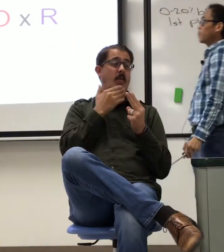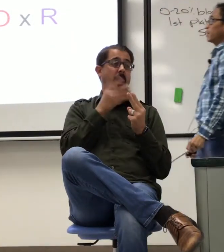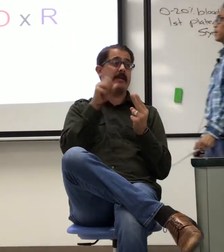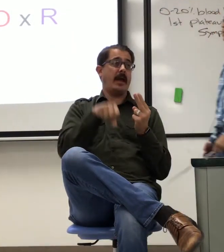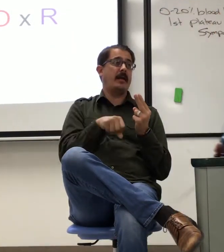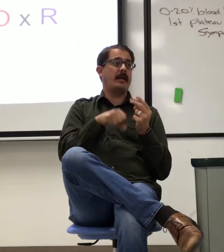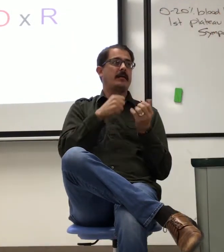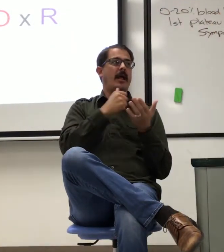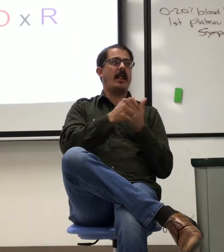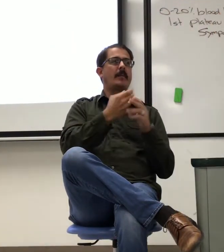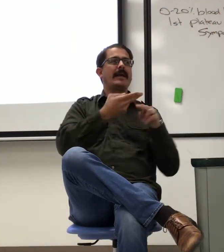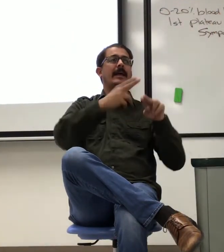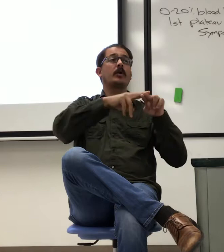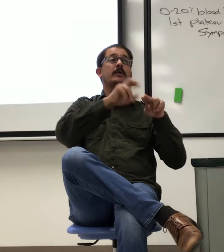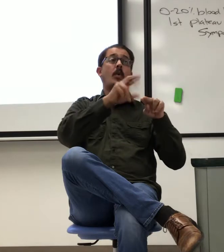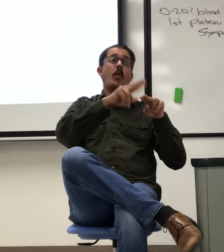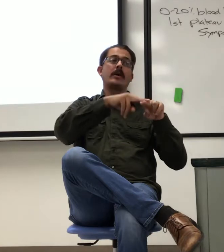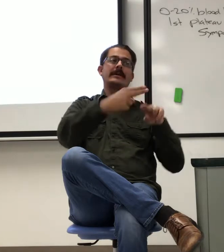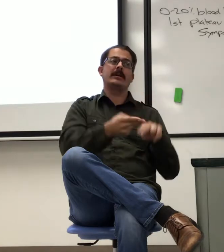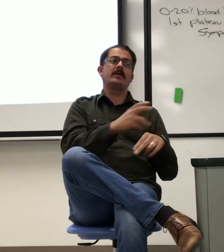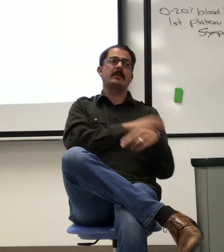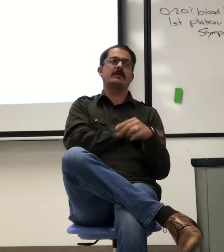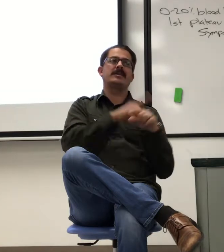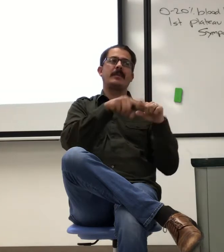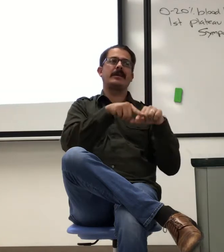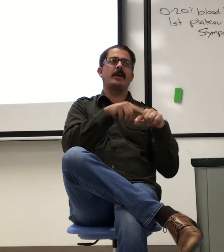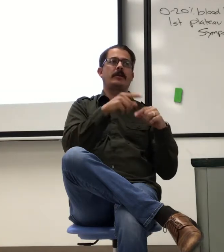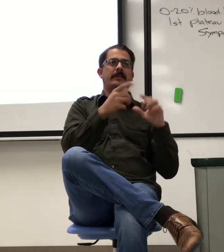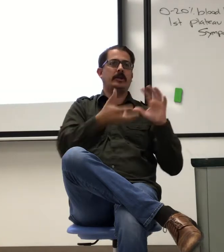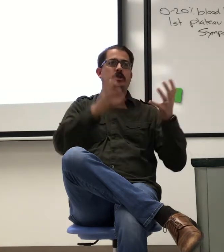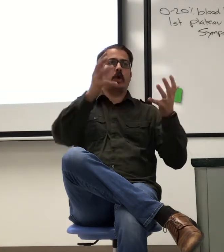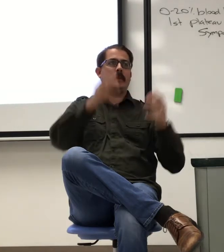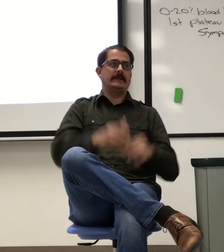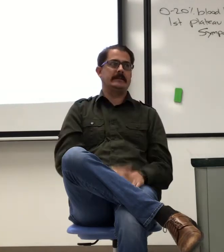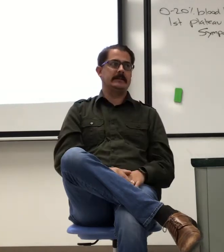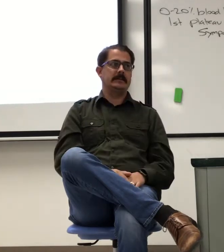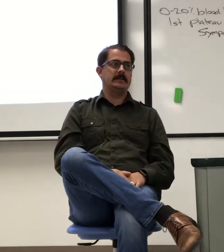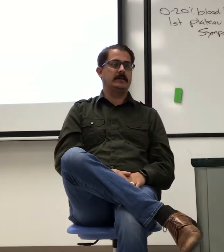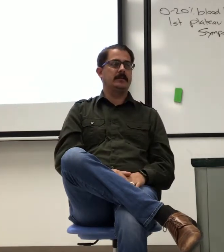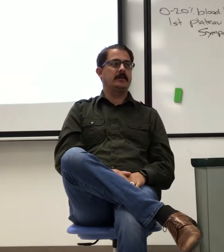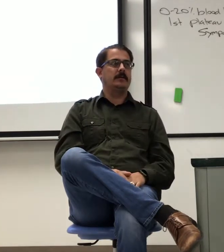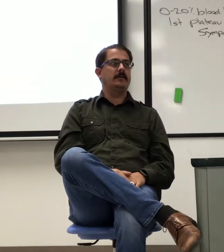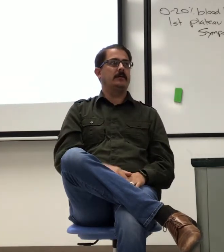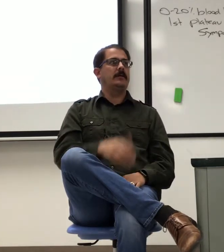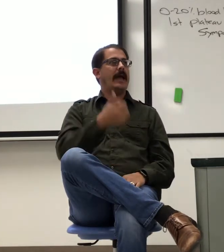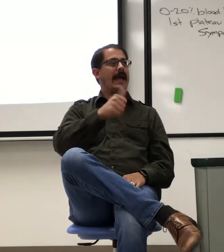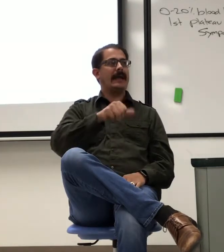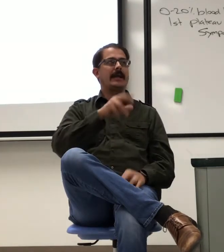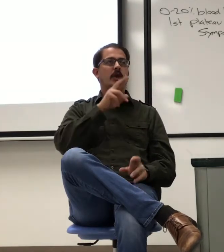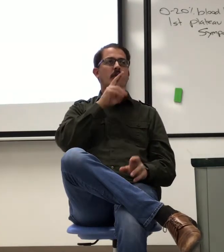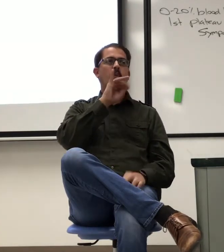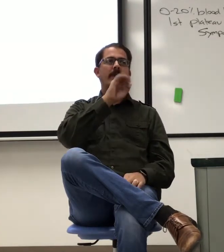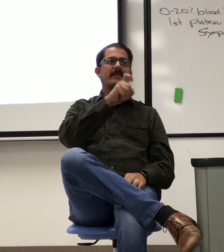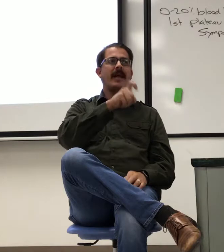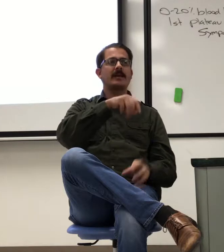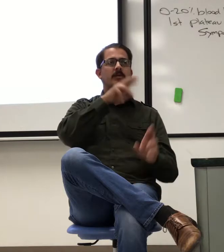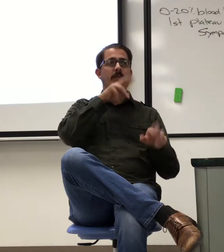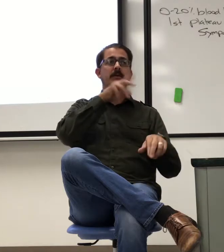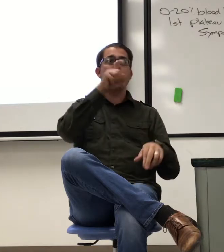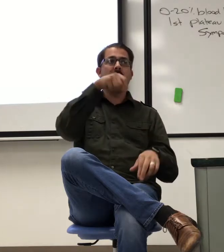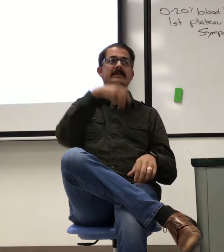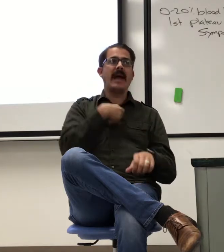to help increase or decrease blood pressure depending on what the disturbance is. So any reflex response must have a